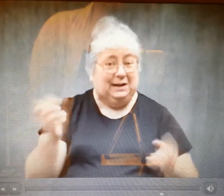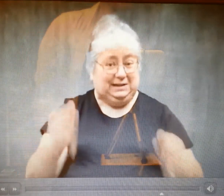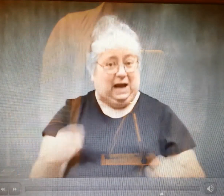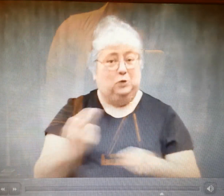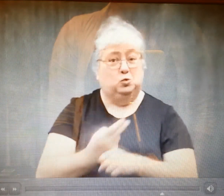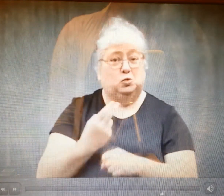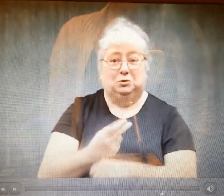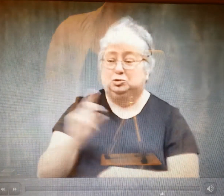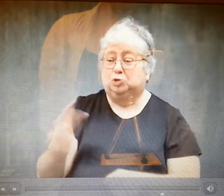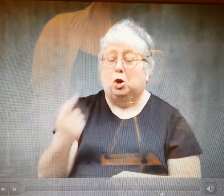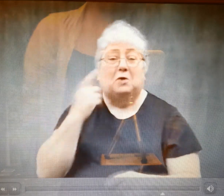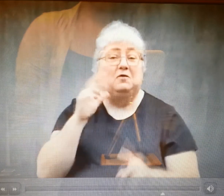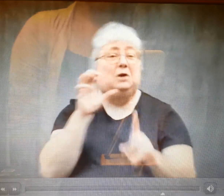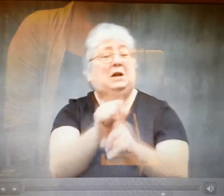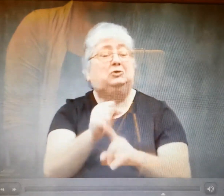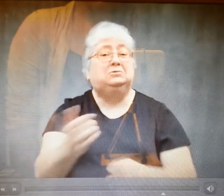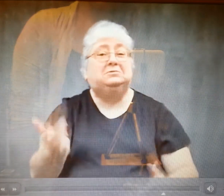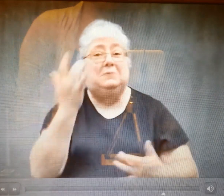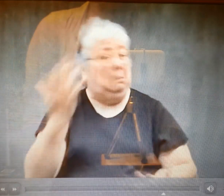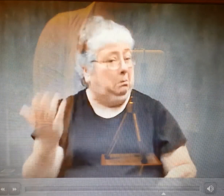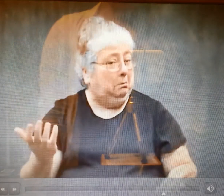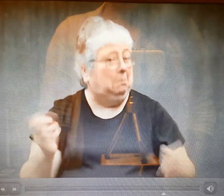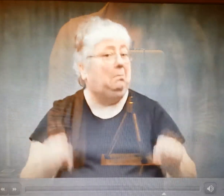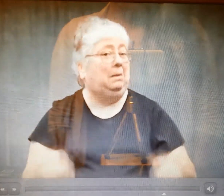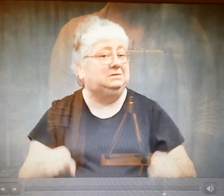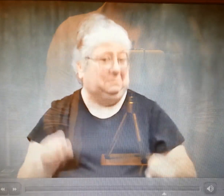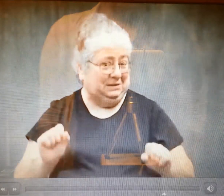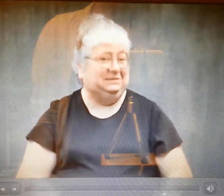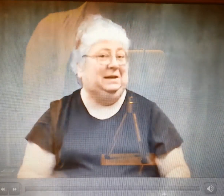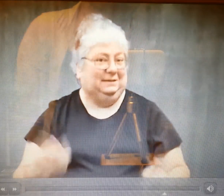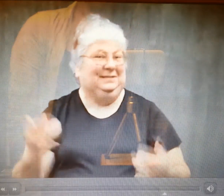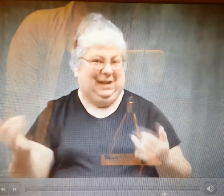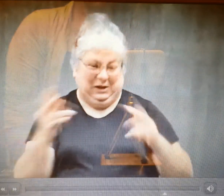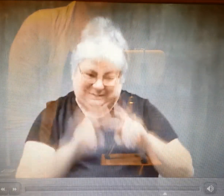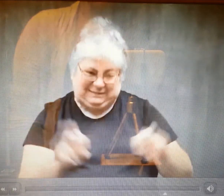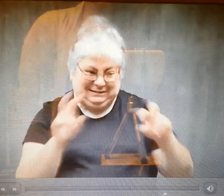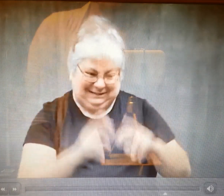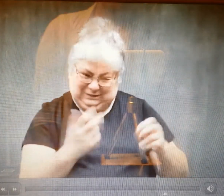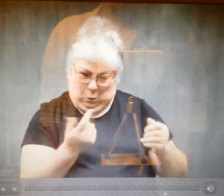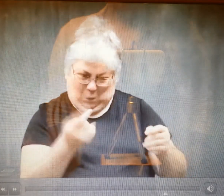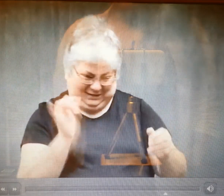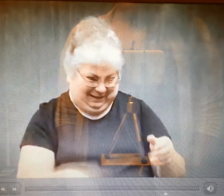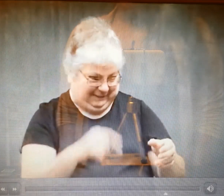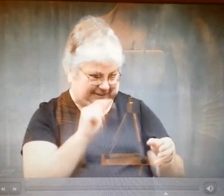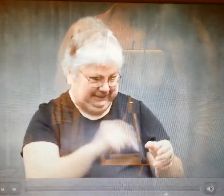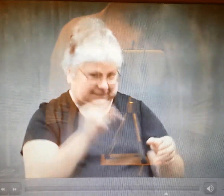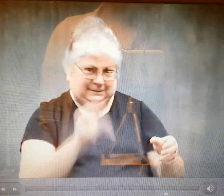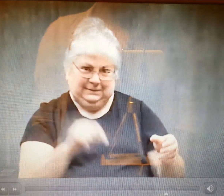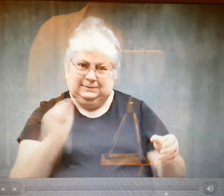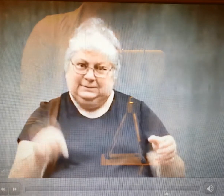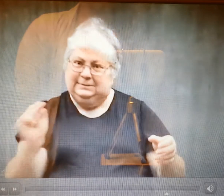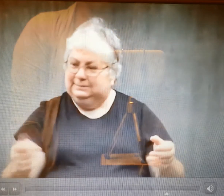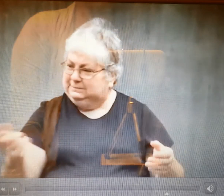so that they could help utilize the dogs to prevent cancer in people and prevent them from dying.